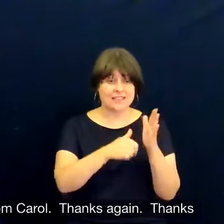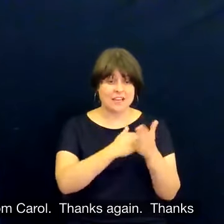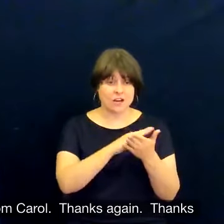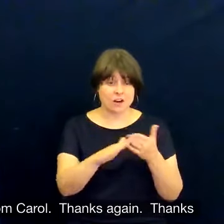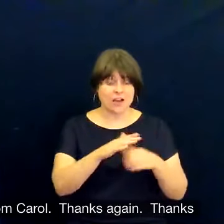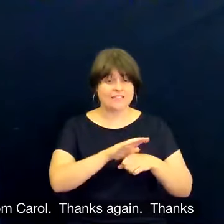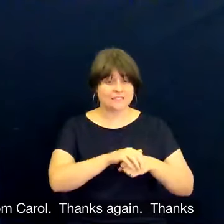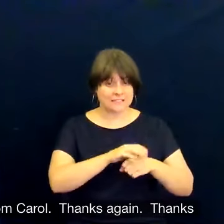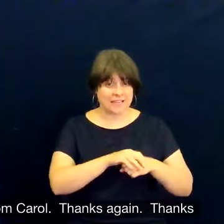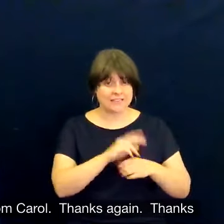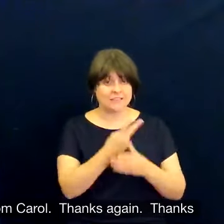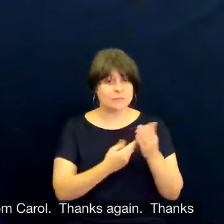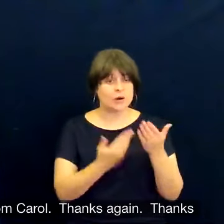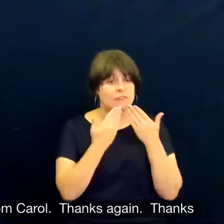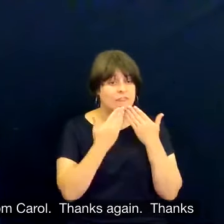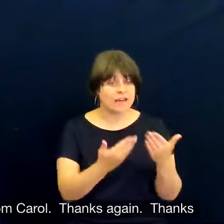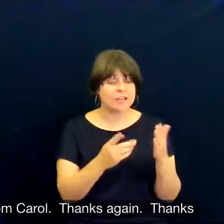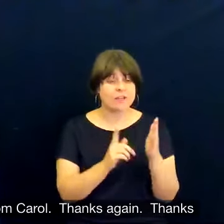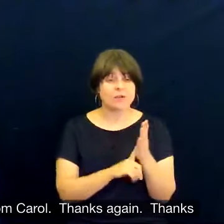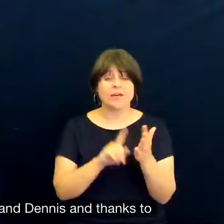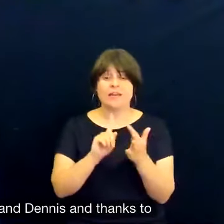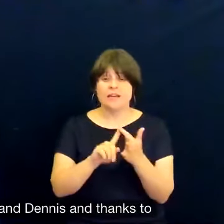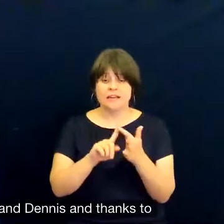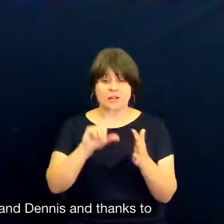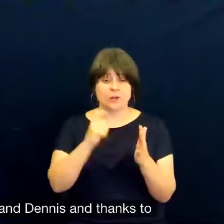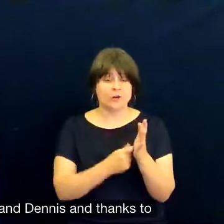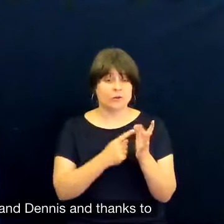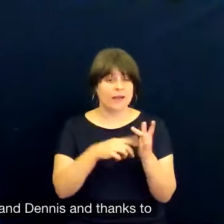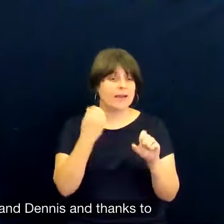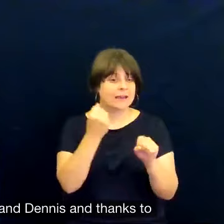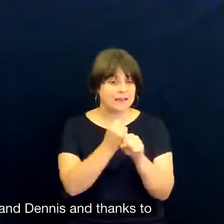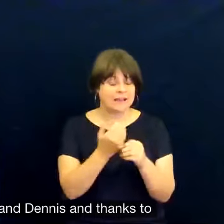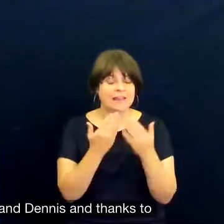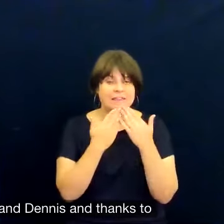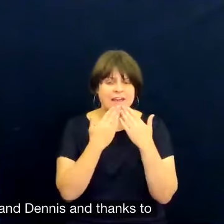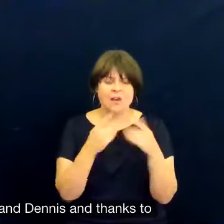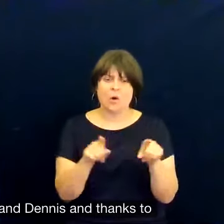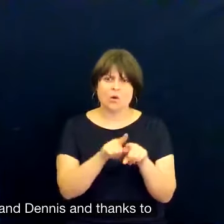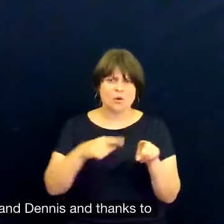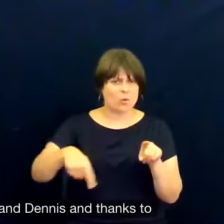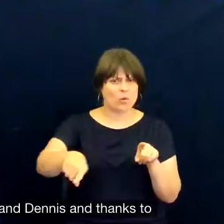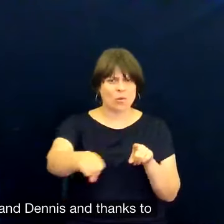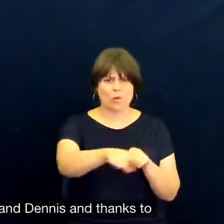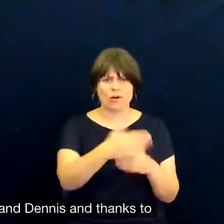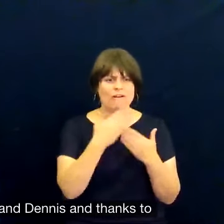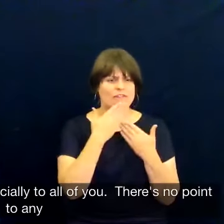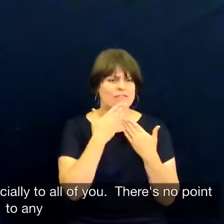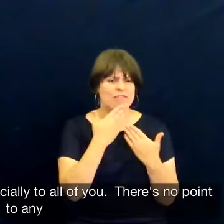Dennis, and thanks to Lee and to Craig, but especially to all of you. There's no point to any of it if you don't